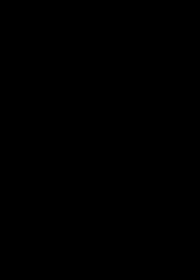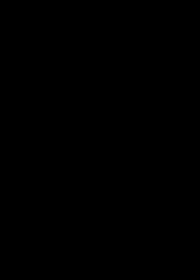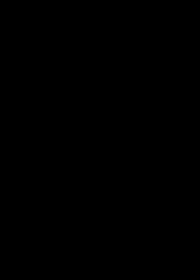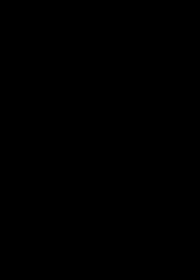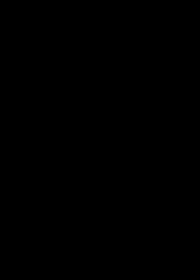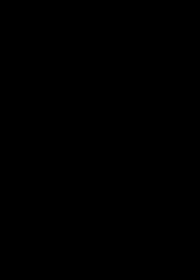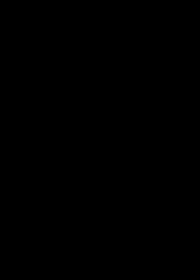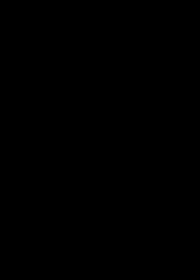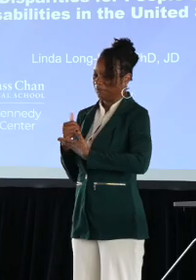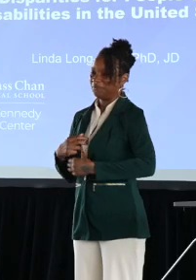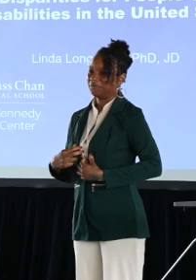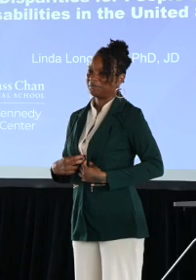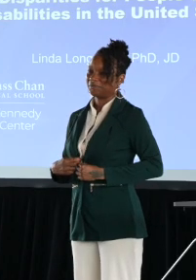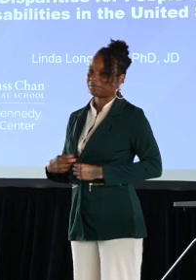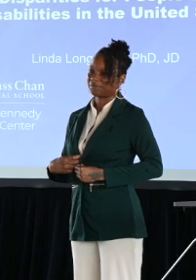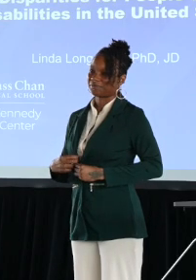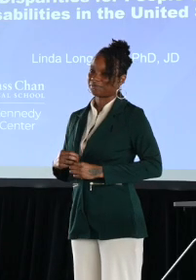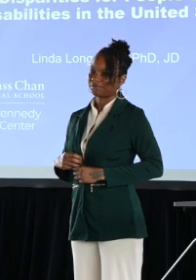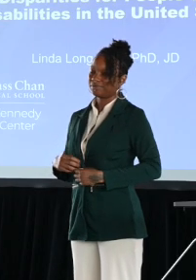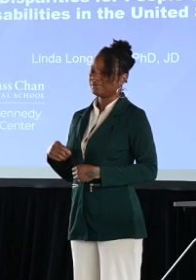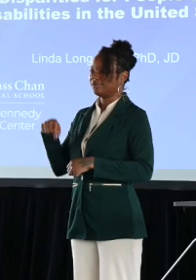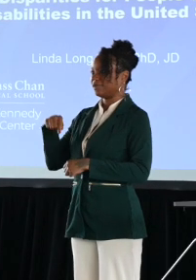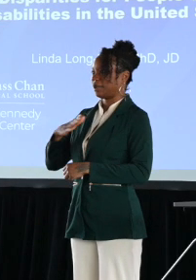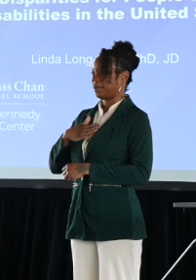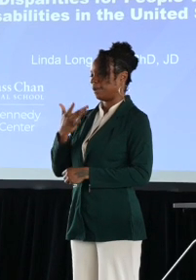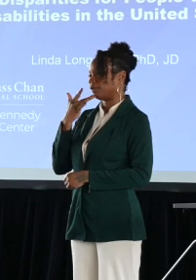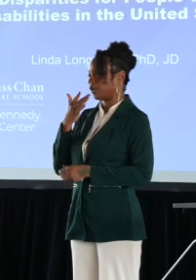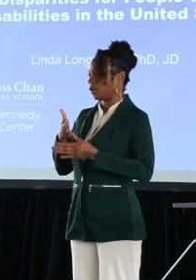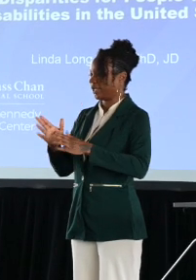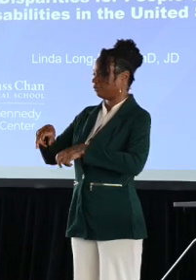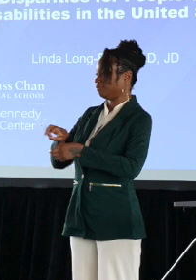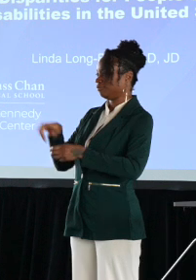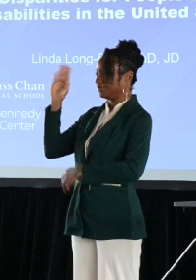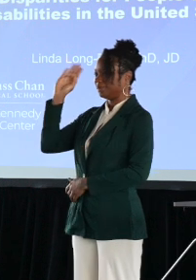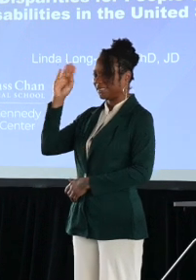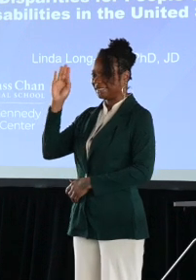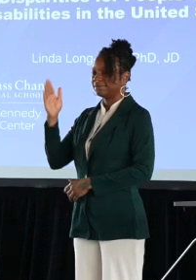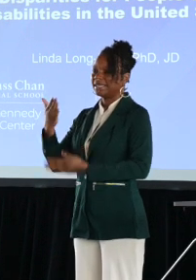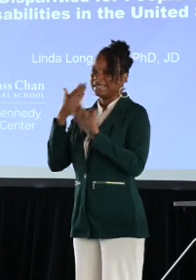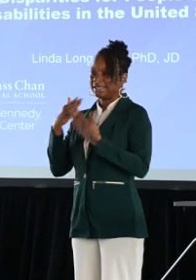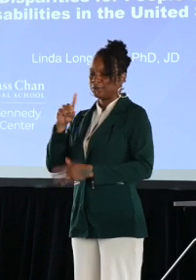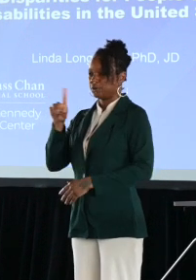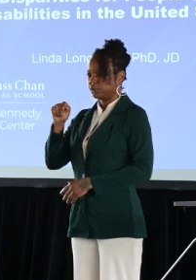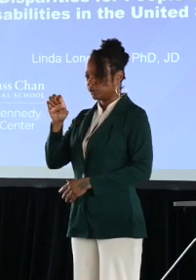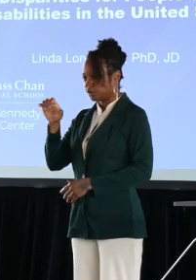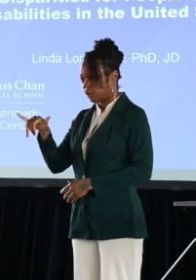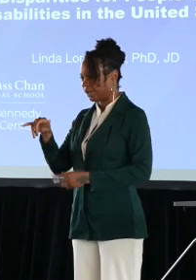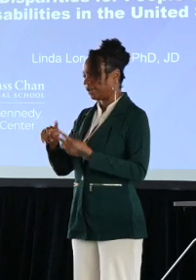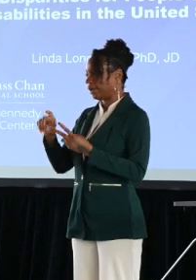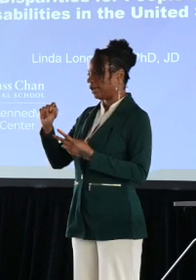thanks to Dr. Rimmer for making it possible for me to be here today. Thank you very much. It's really an honor. It's really an honor.